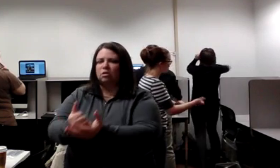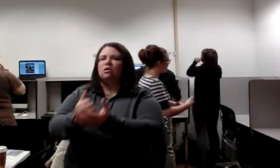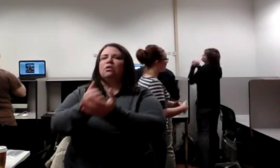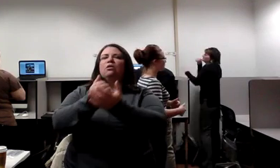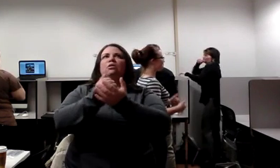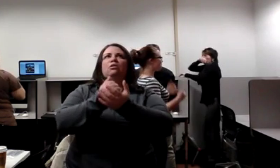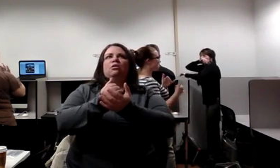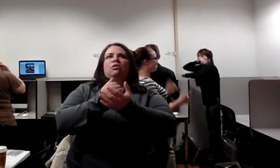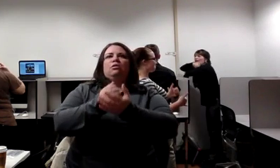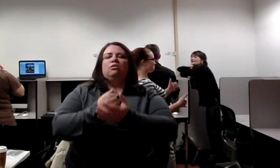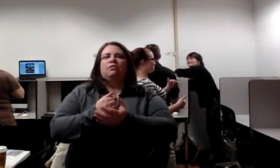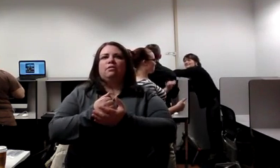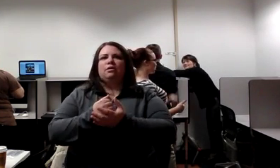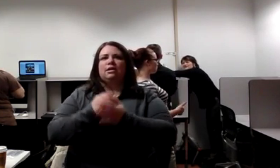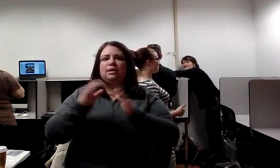now.